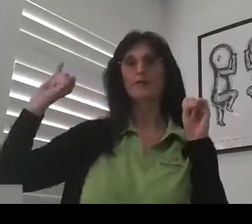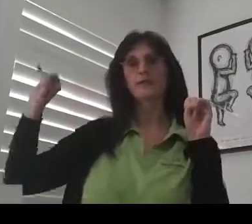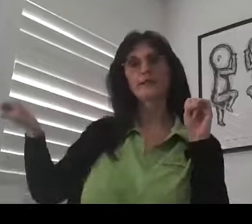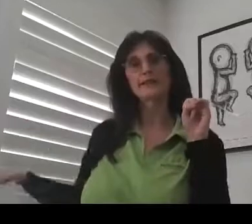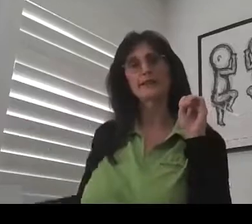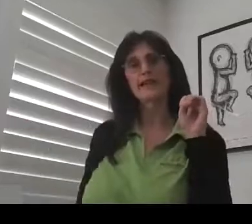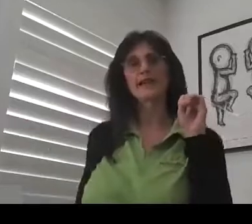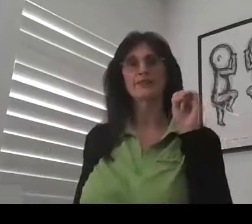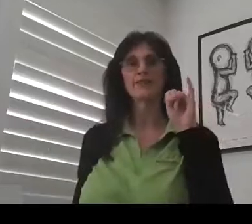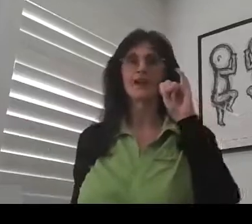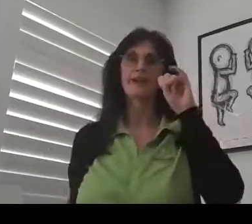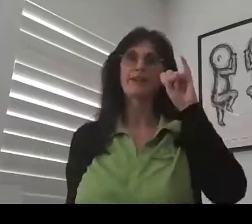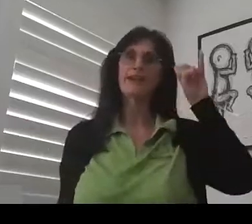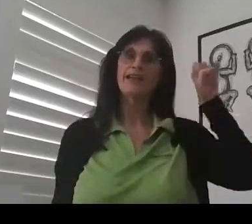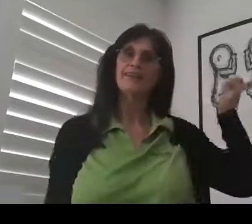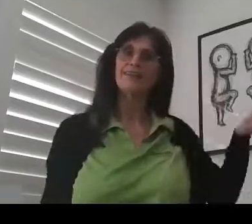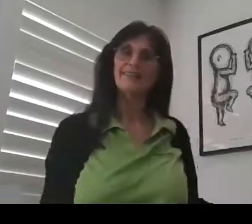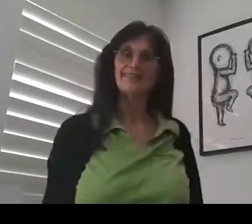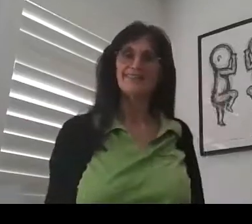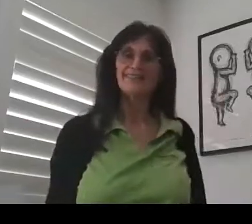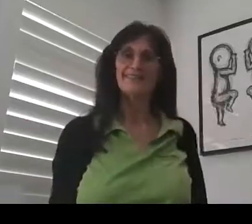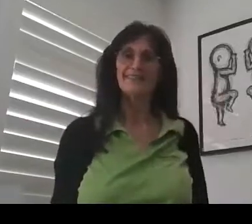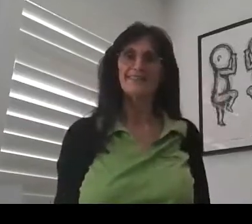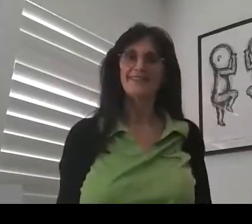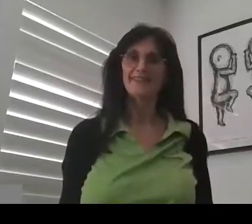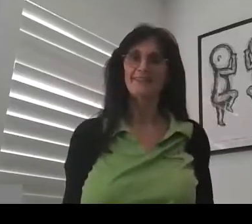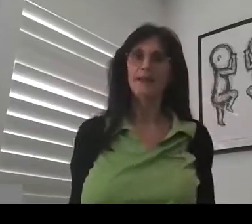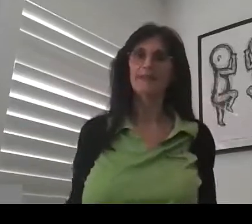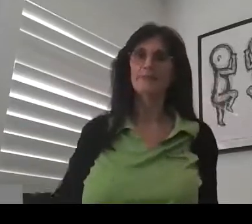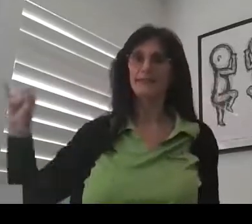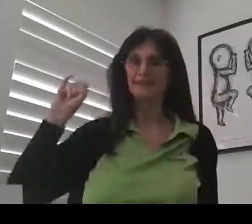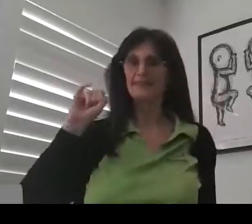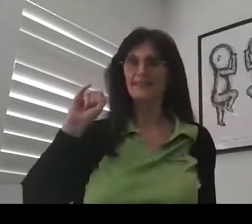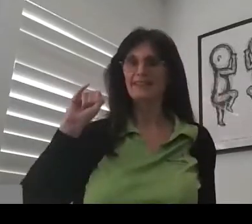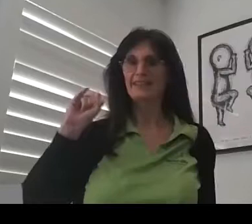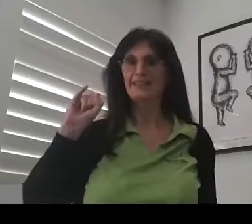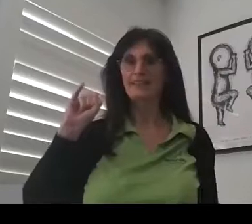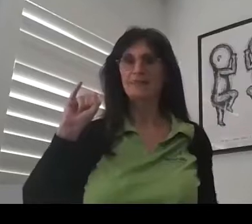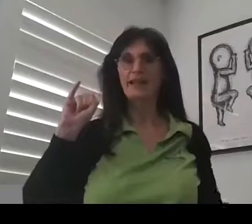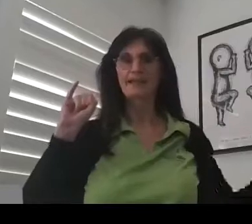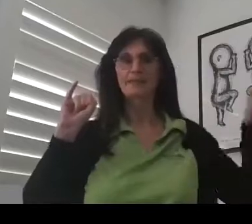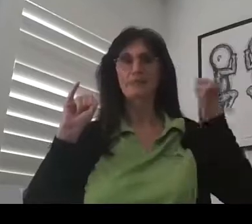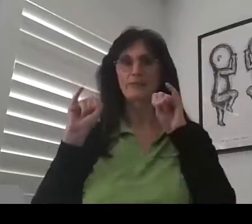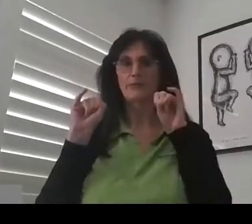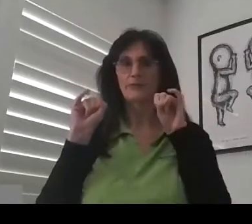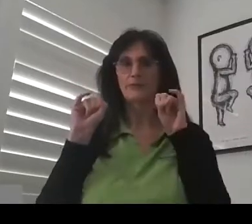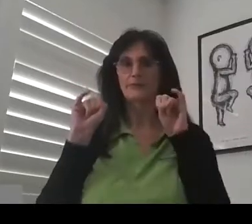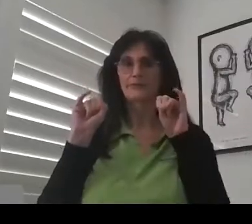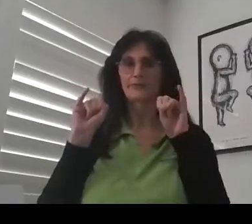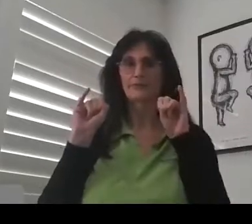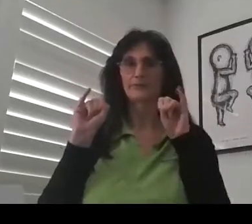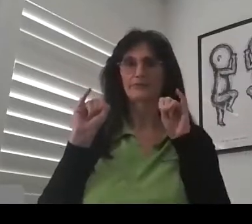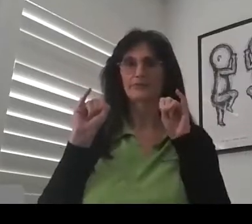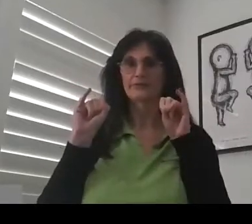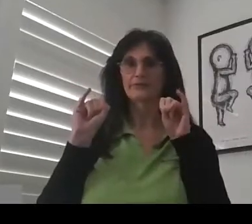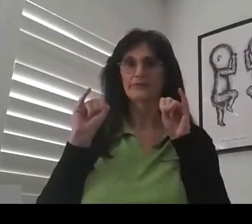away, Peter, fly away, Paul. Come back, Peter, come back, Paul. I